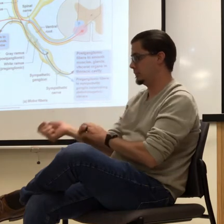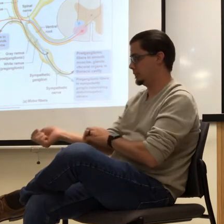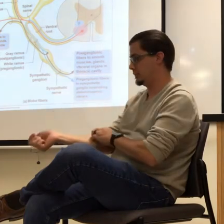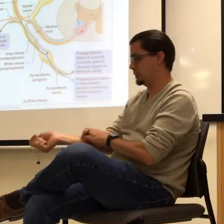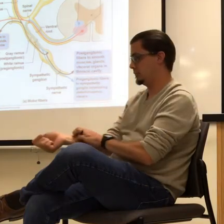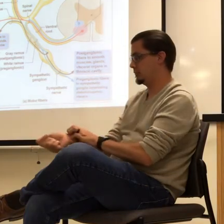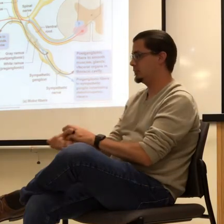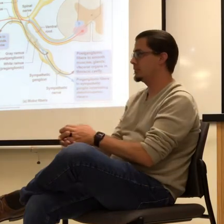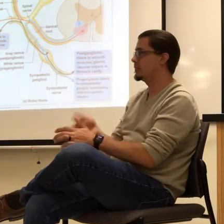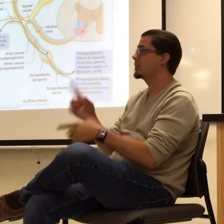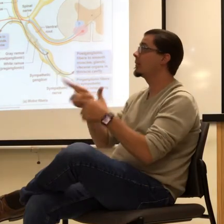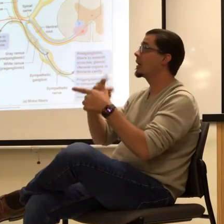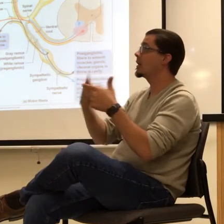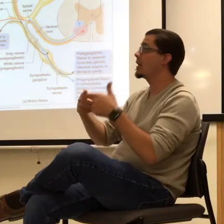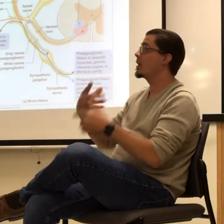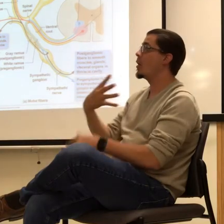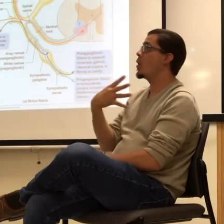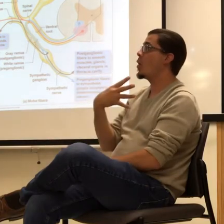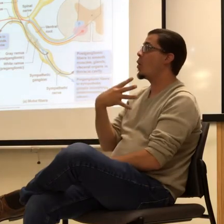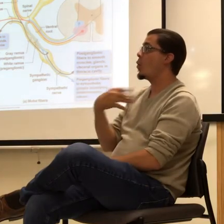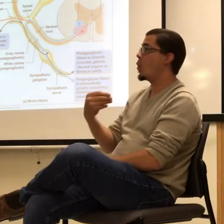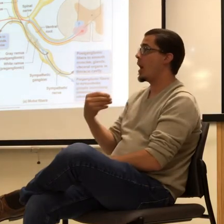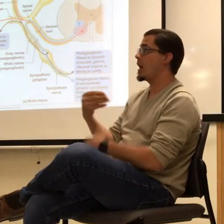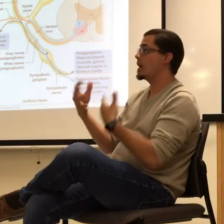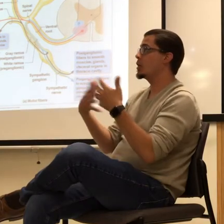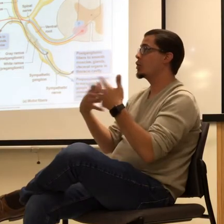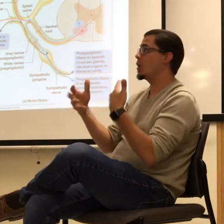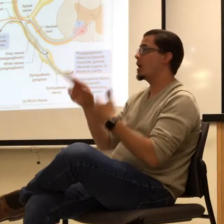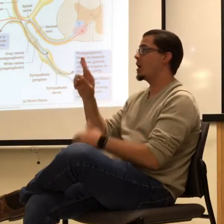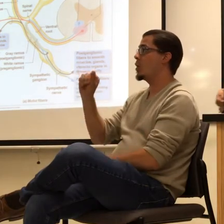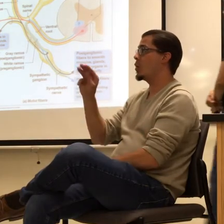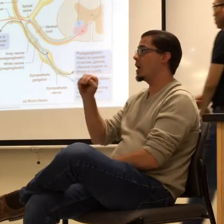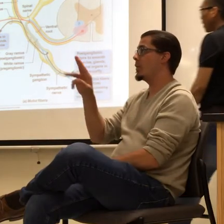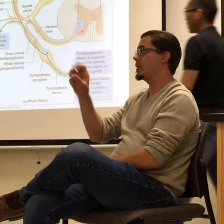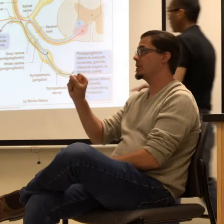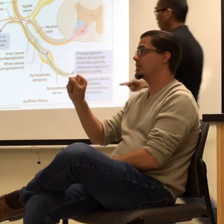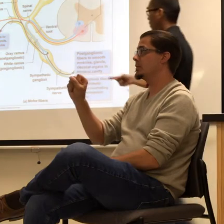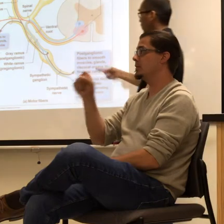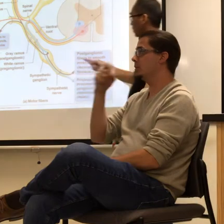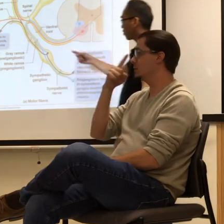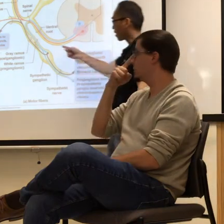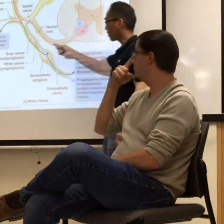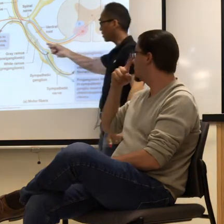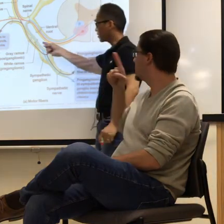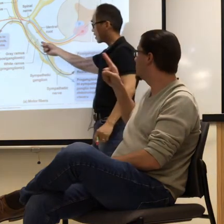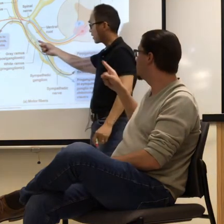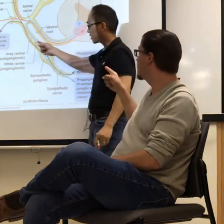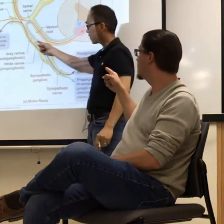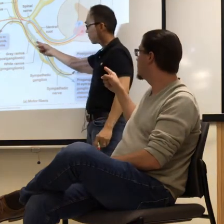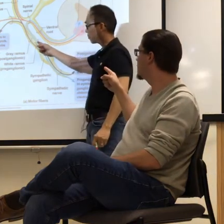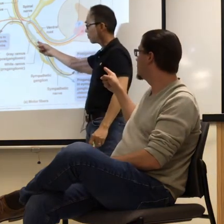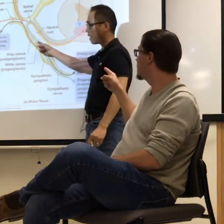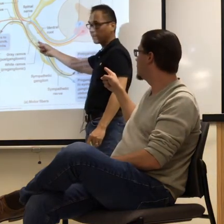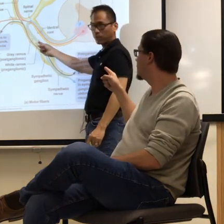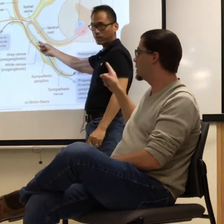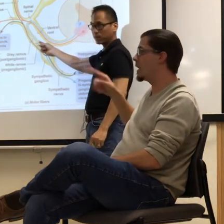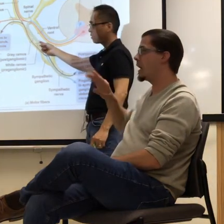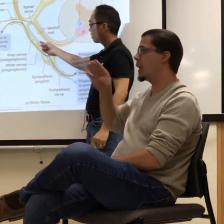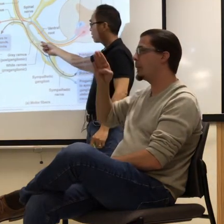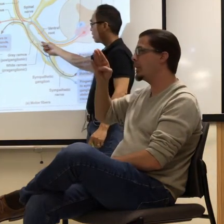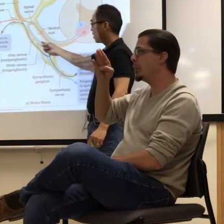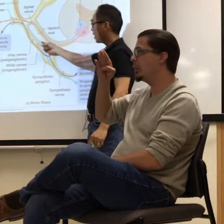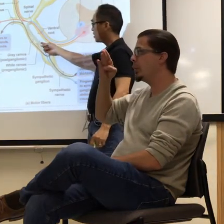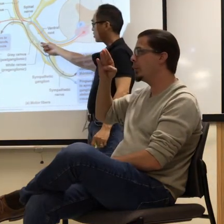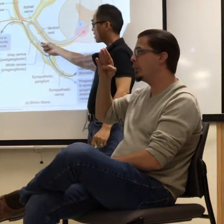Okay, then you have white and gray ramus. The white ramus right here, draw it on the inside, it's got that blue fiber in